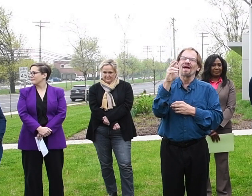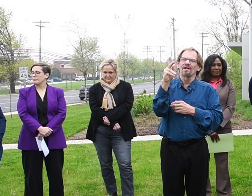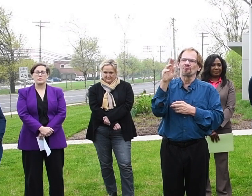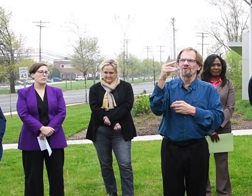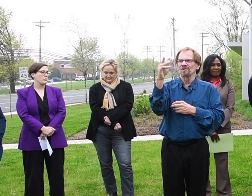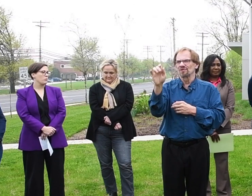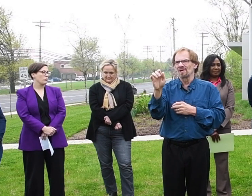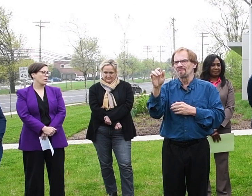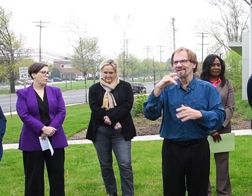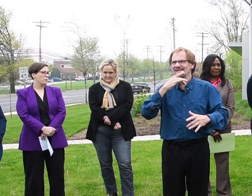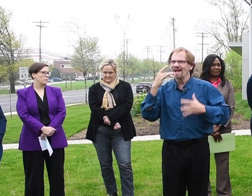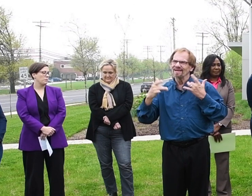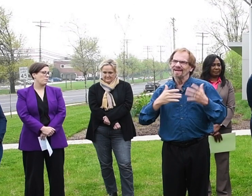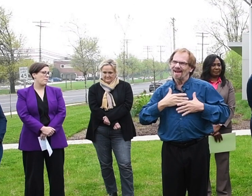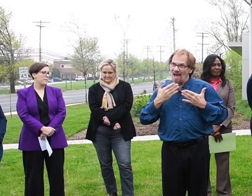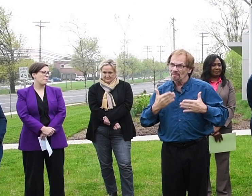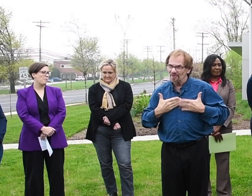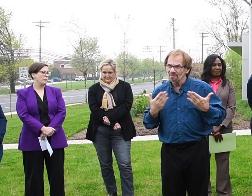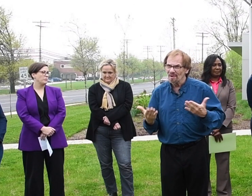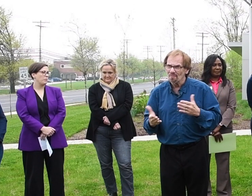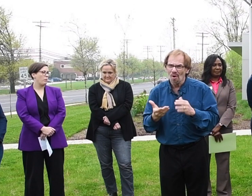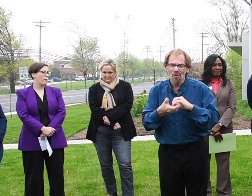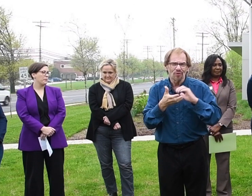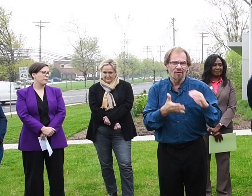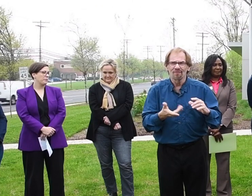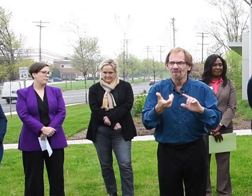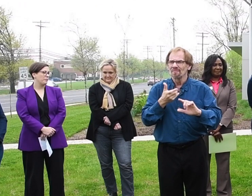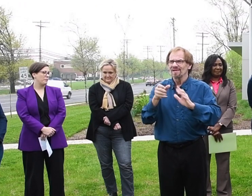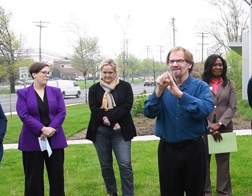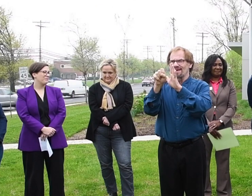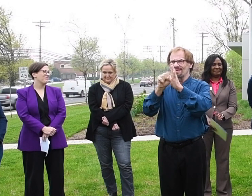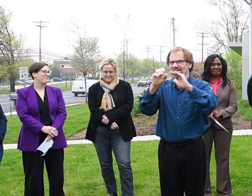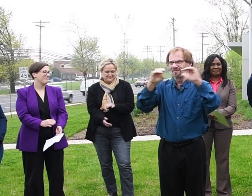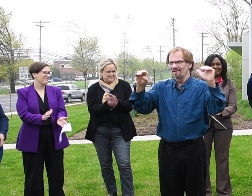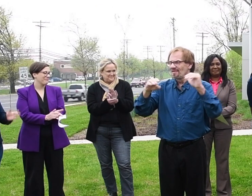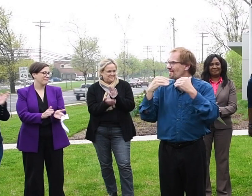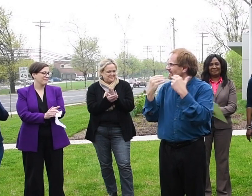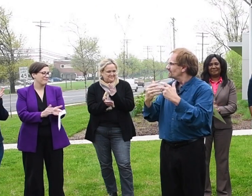and proud to be a partner from the state level. So thank you so much.